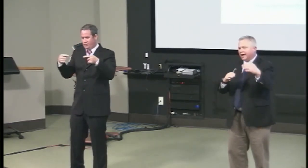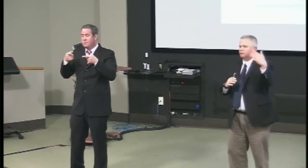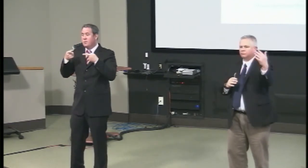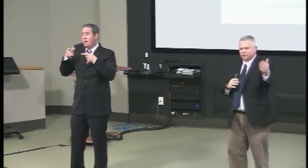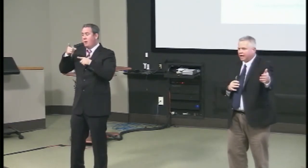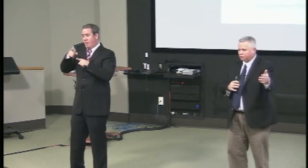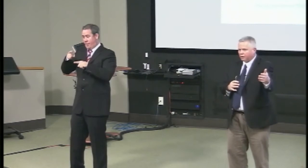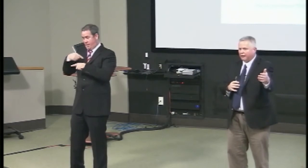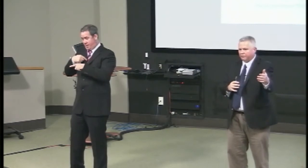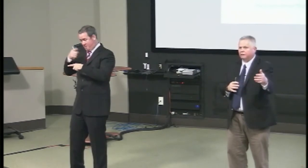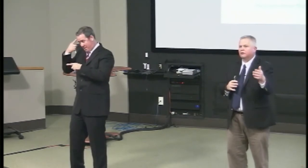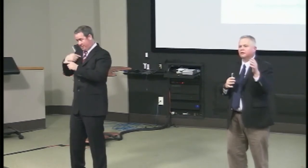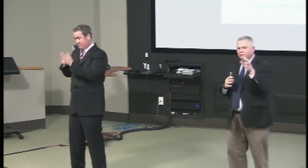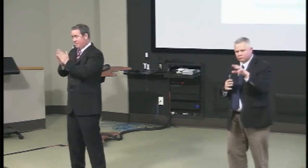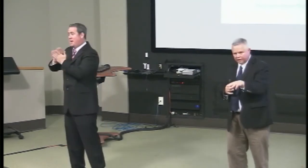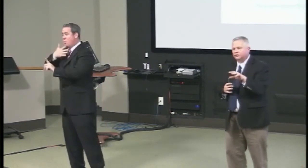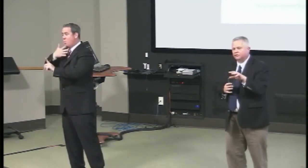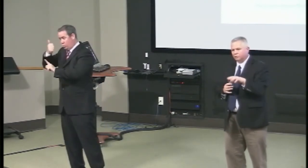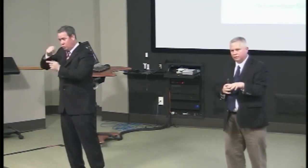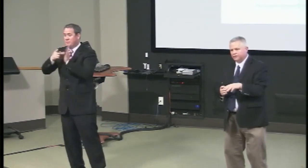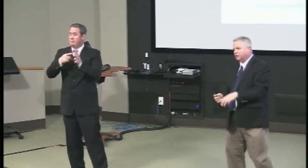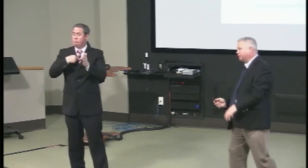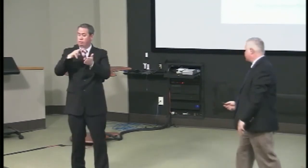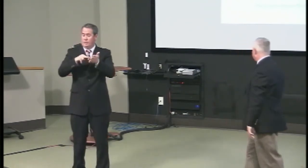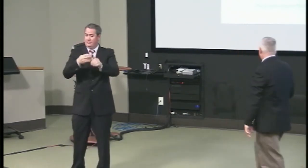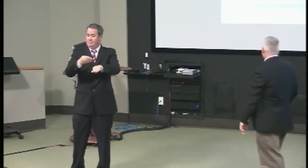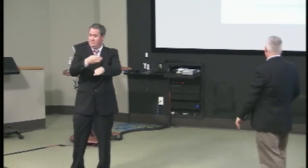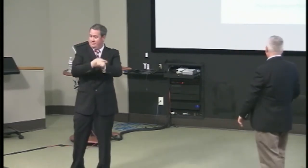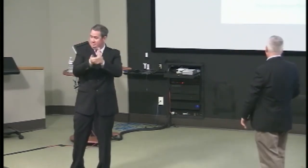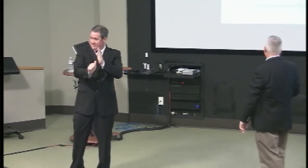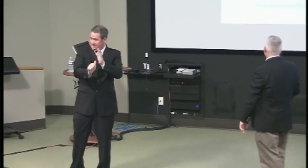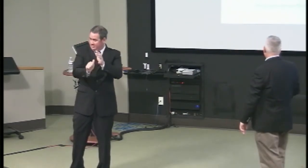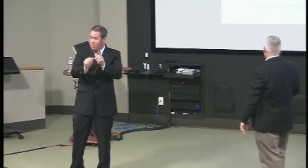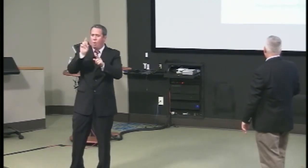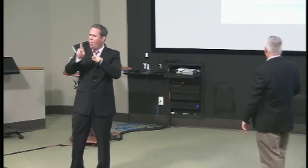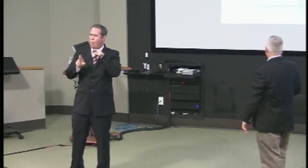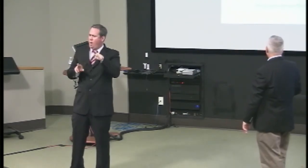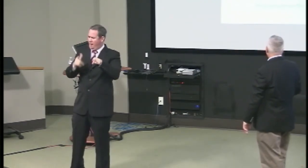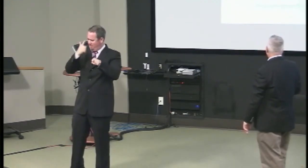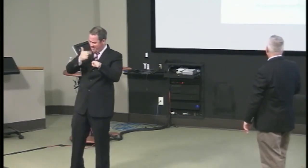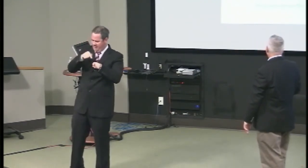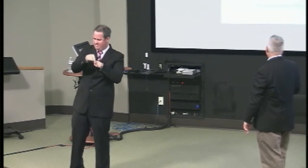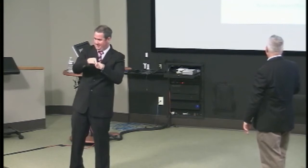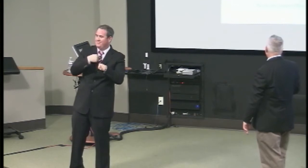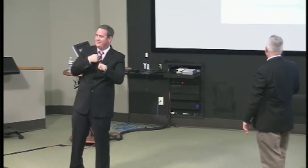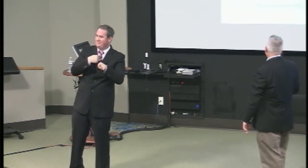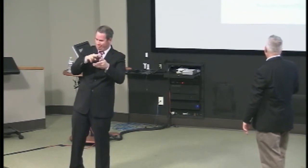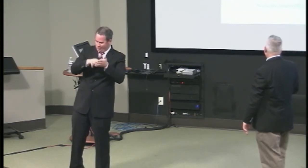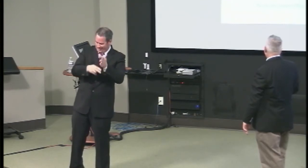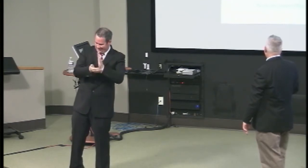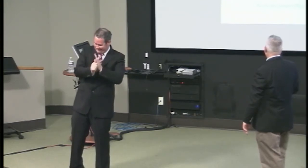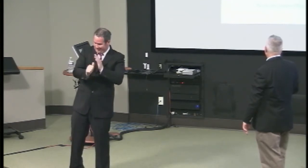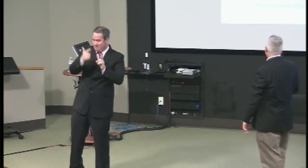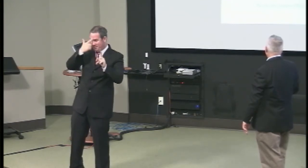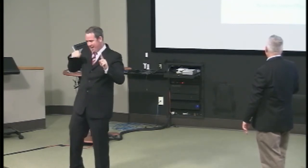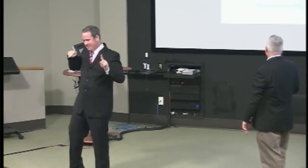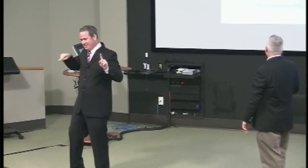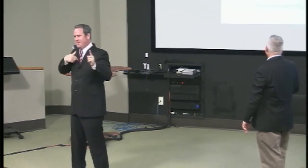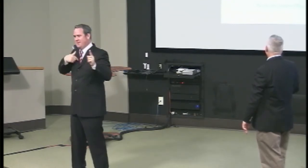that age was not driving reading scores on a pseudo-word test were. And this shows the data from 144